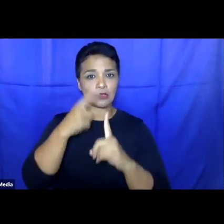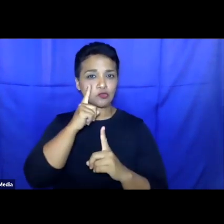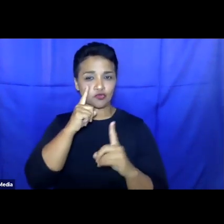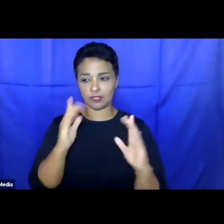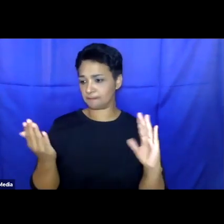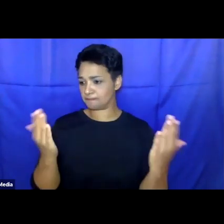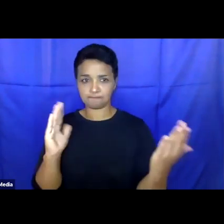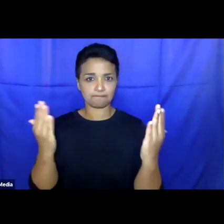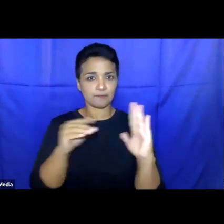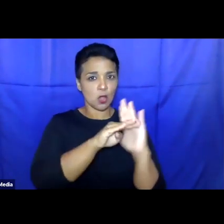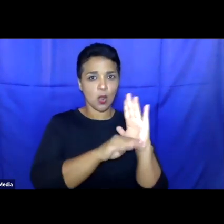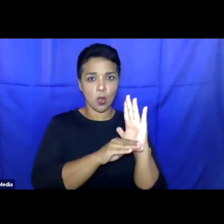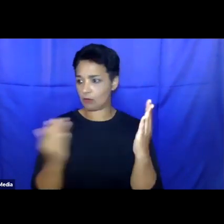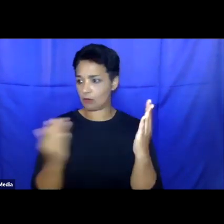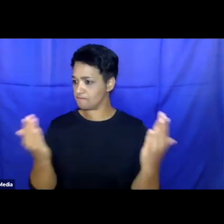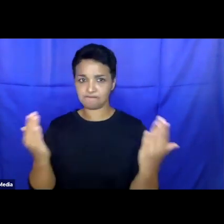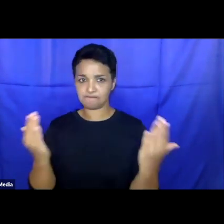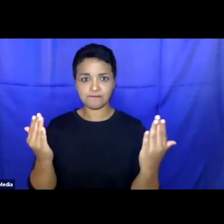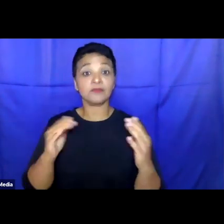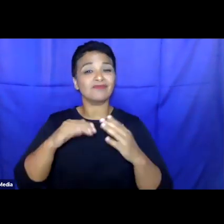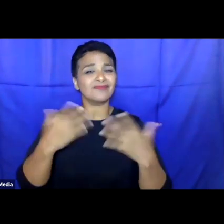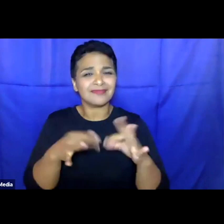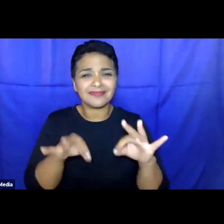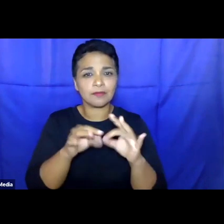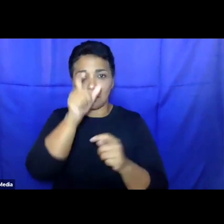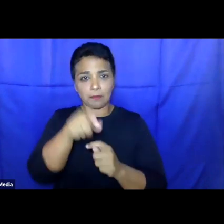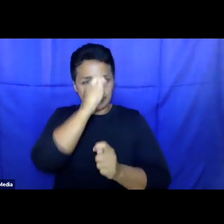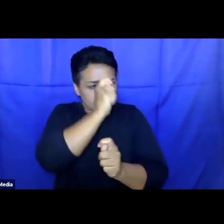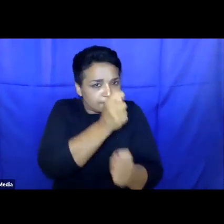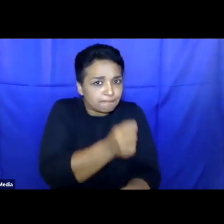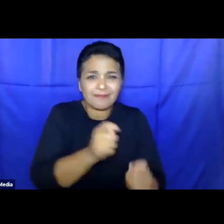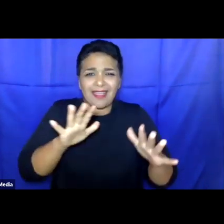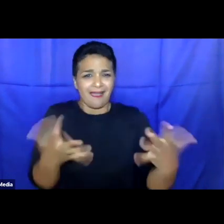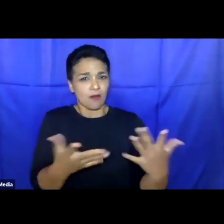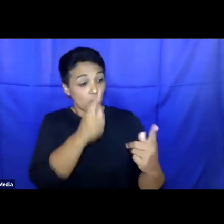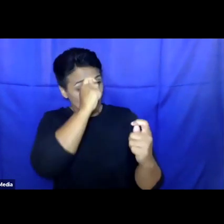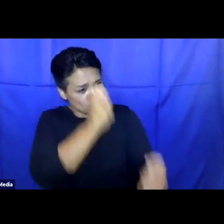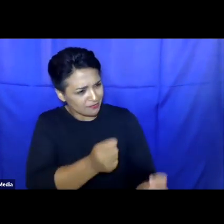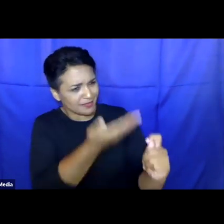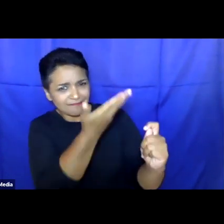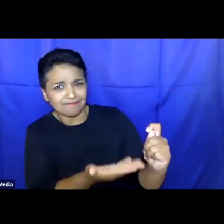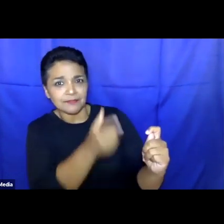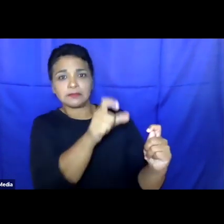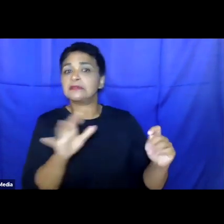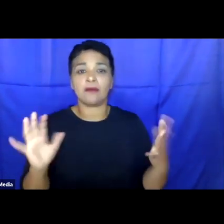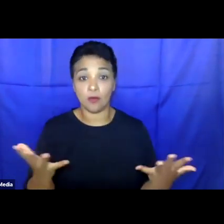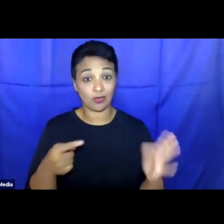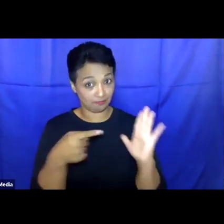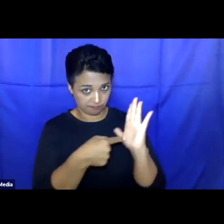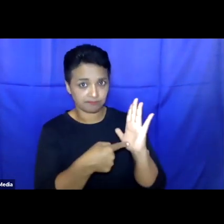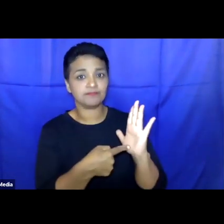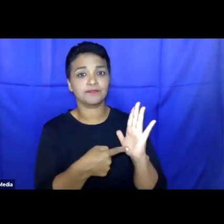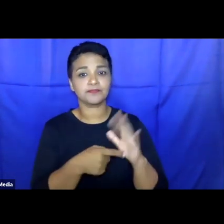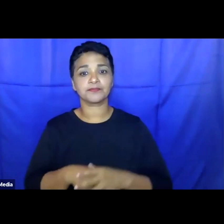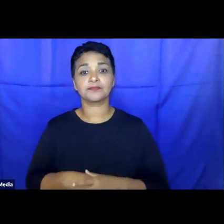For example, tying it into concepts of dignity and what this means in practice. This complementarity is also seen in the